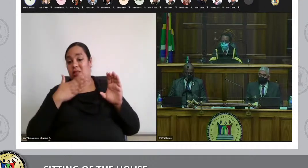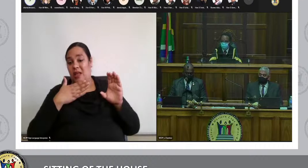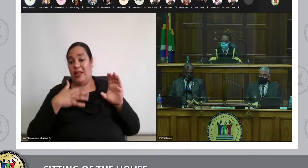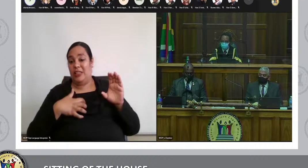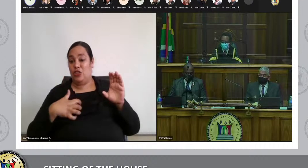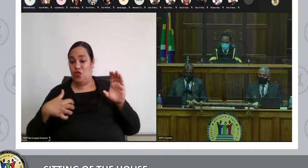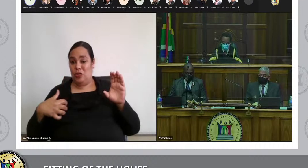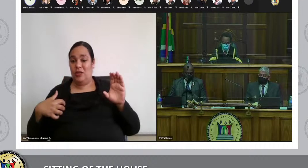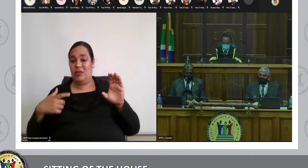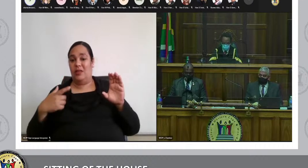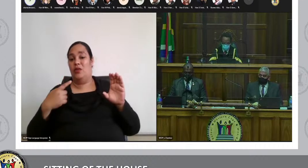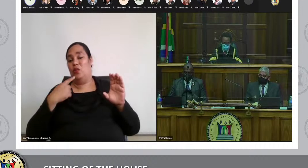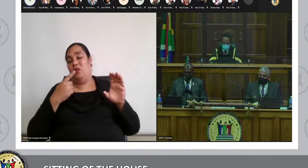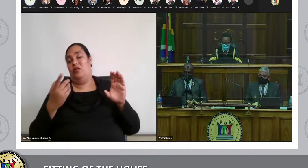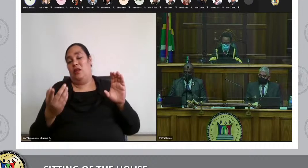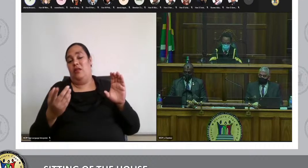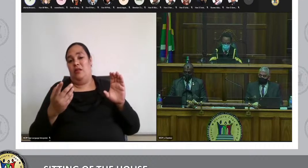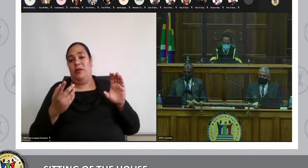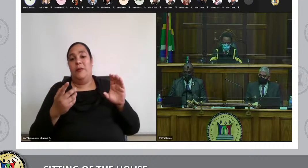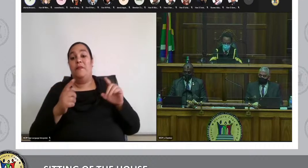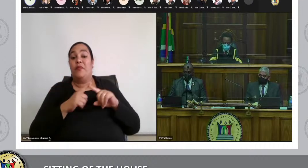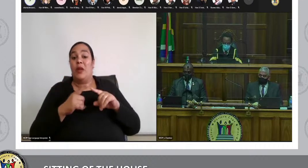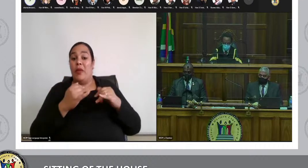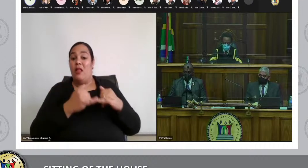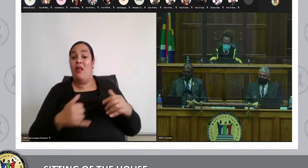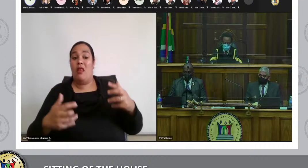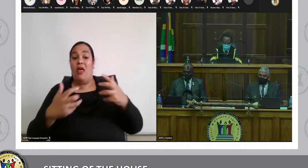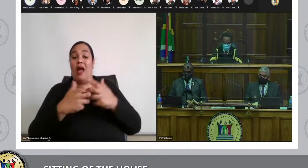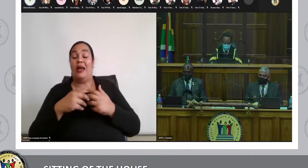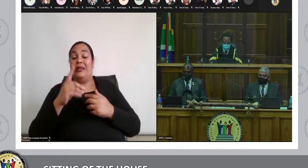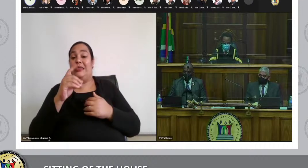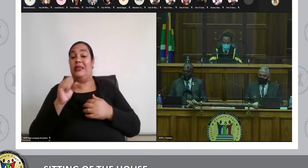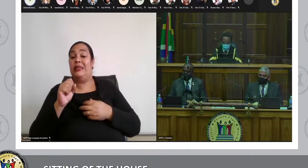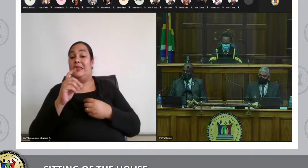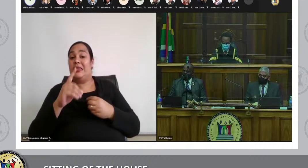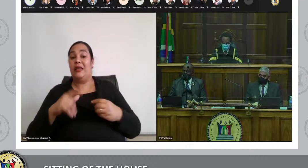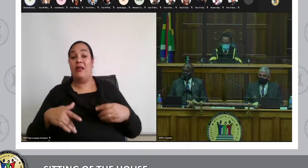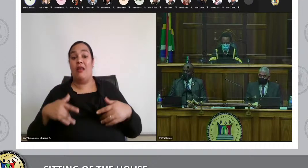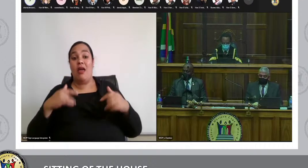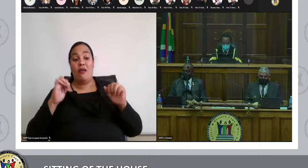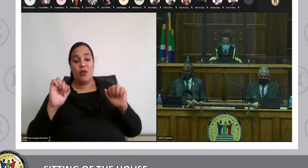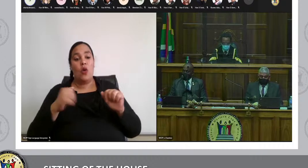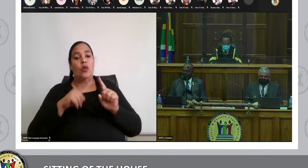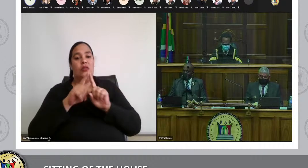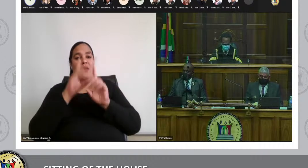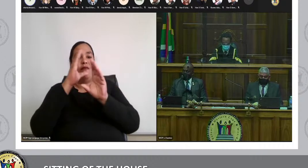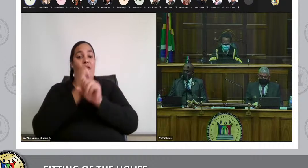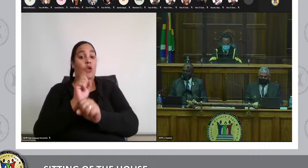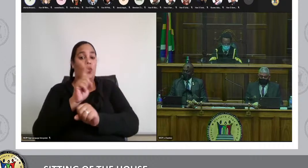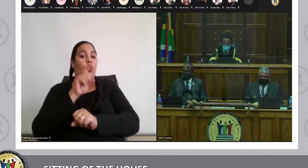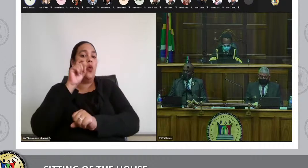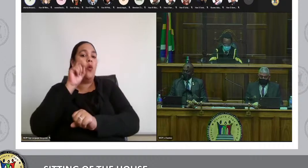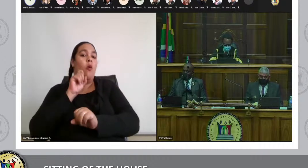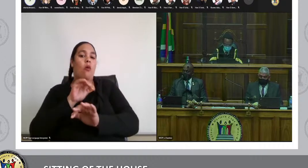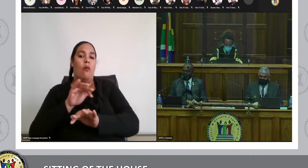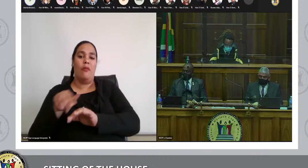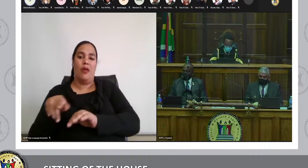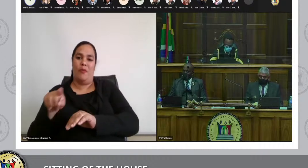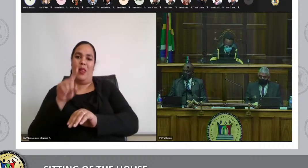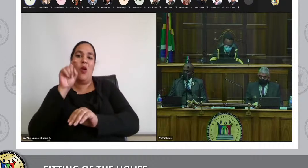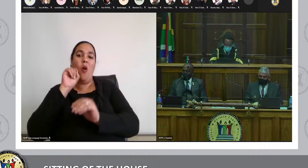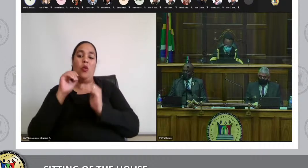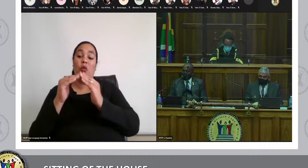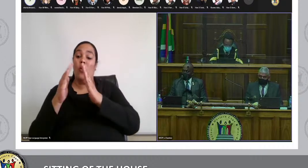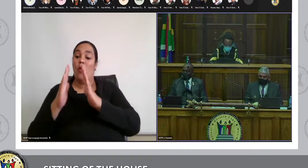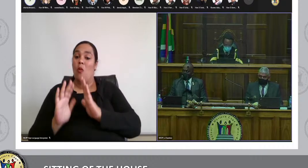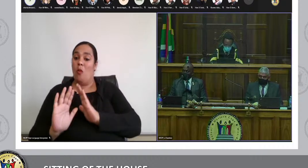distressing to say the least. In line with addressing lives and livelihoods, we also focus on our older persons in old age